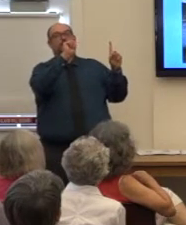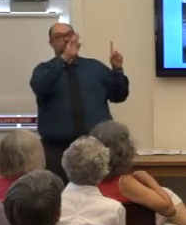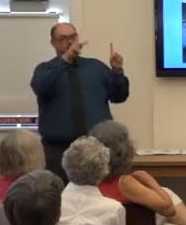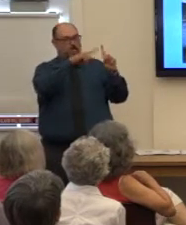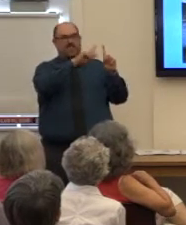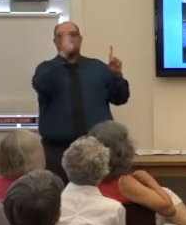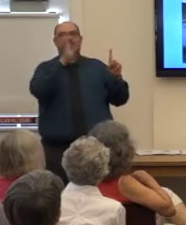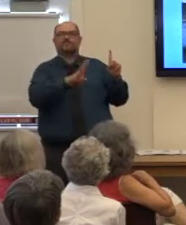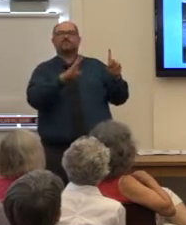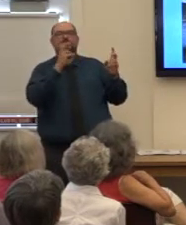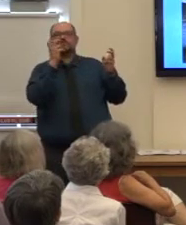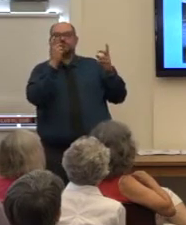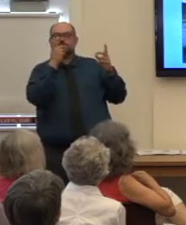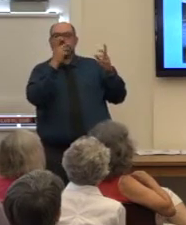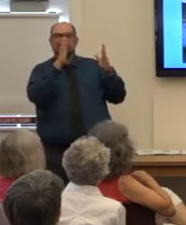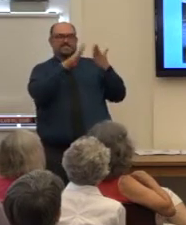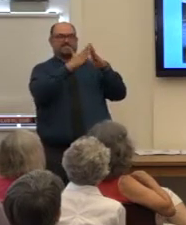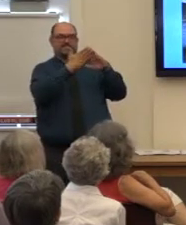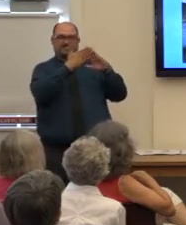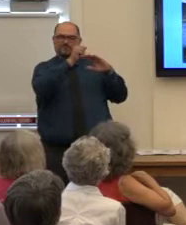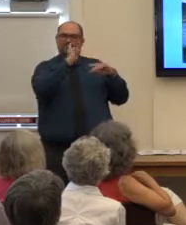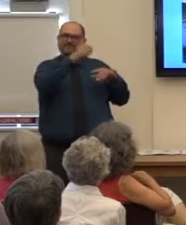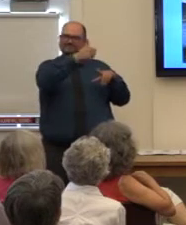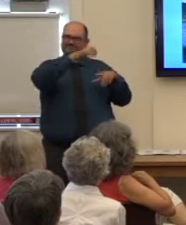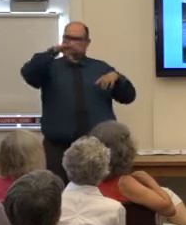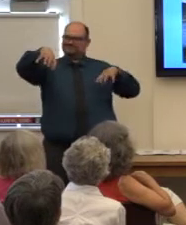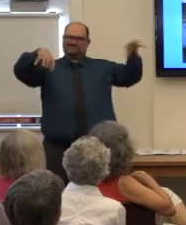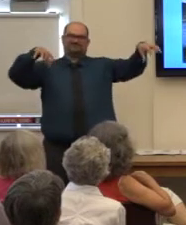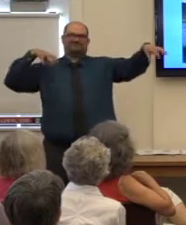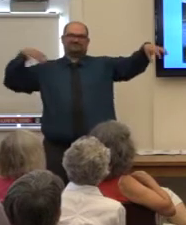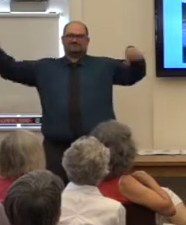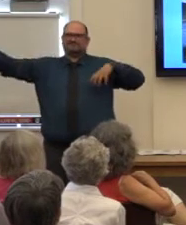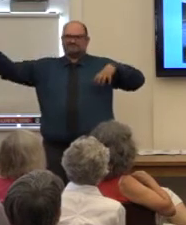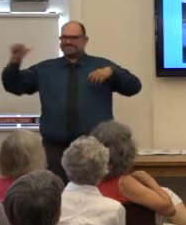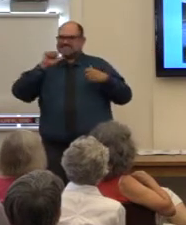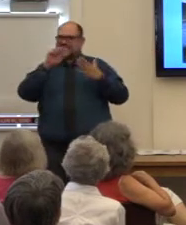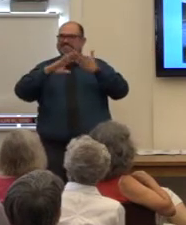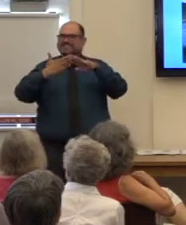19th century into the 20th, when this picture was taken at Beetle Bung Corner,